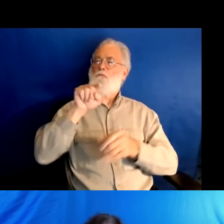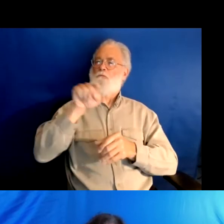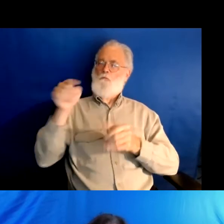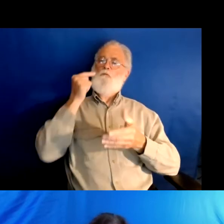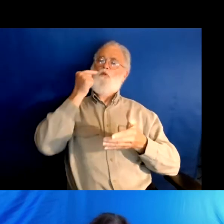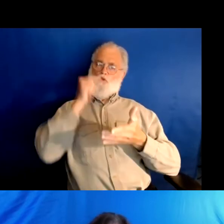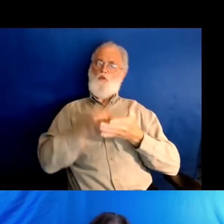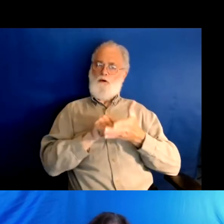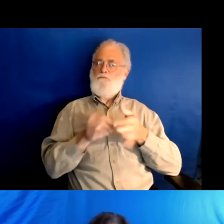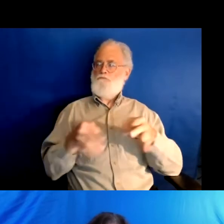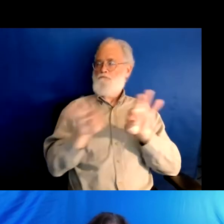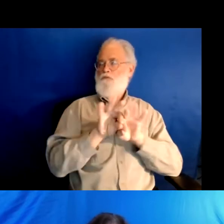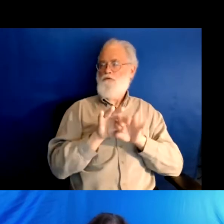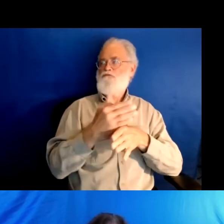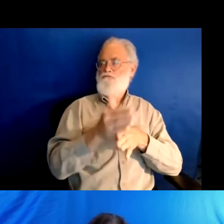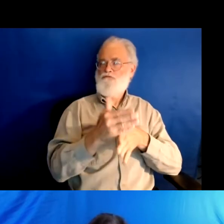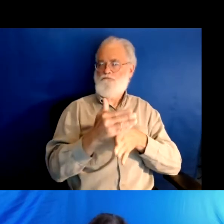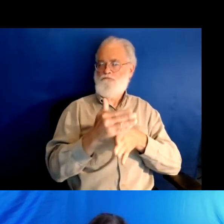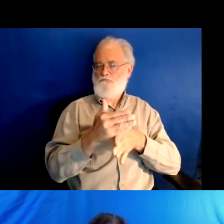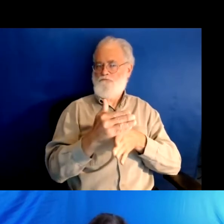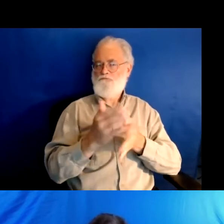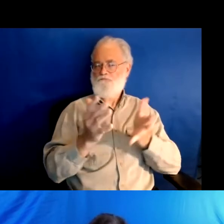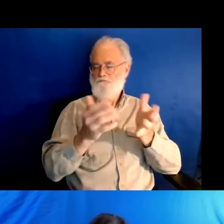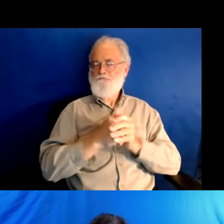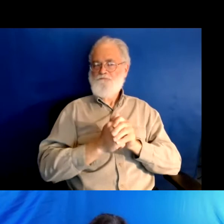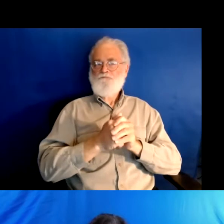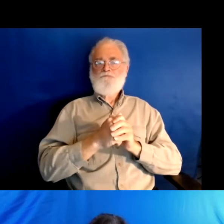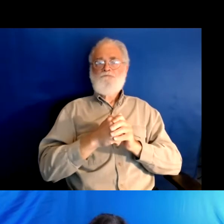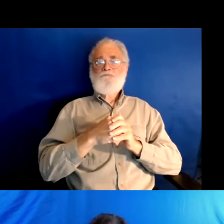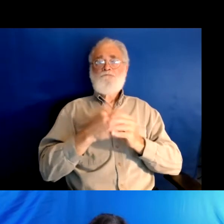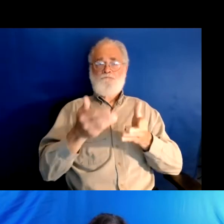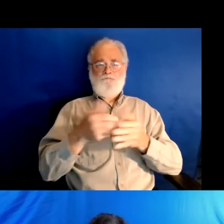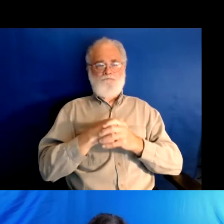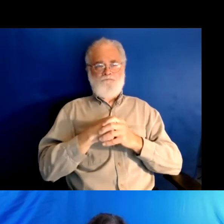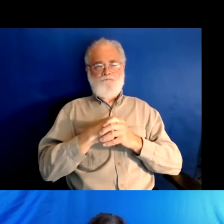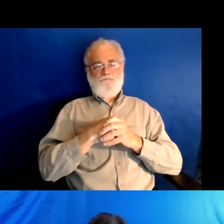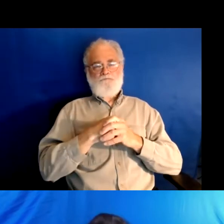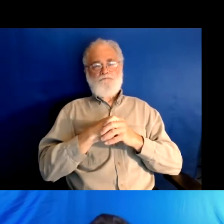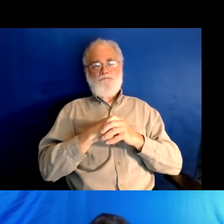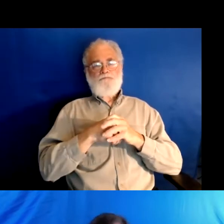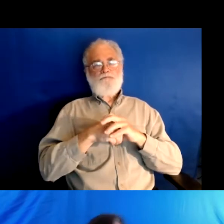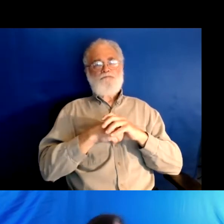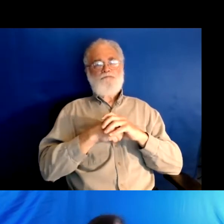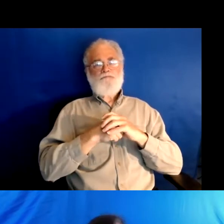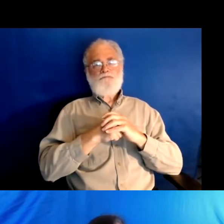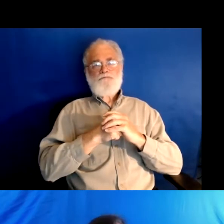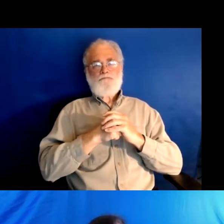work harder. So the teachers noticed the importance of sharing that information.